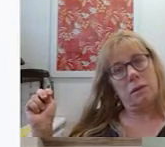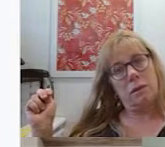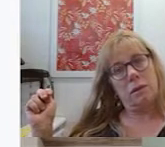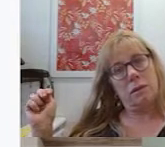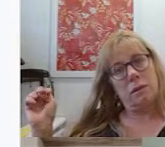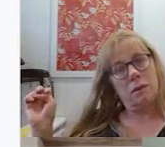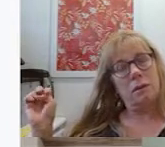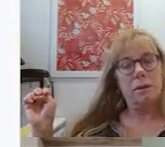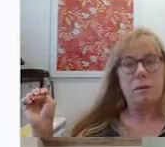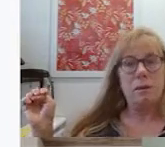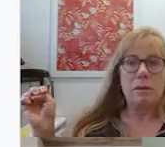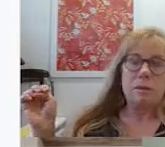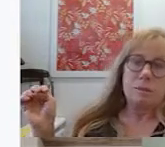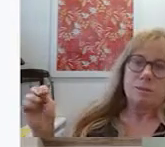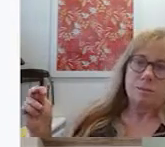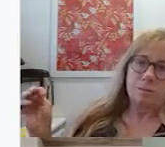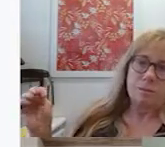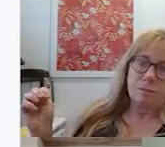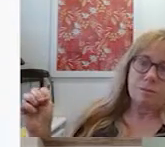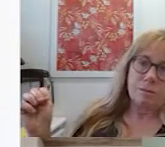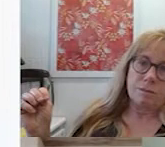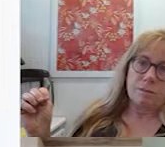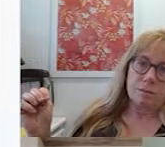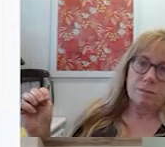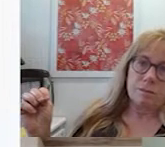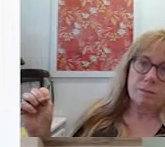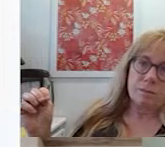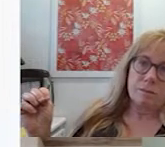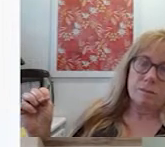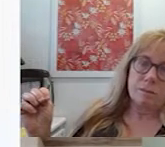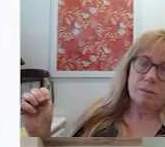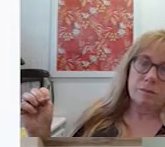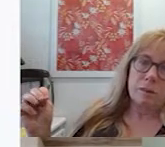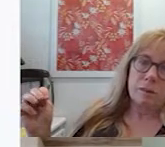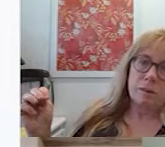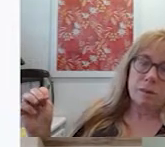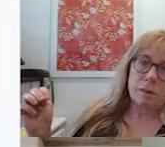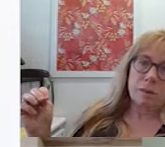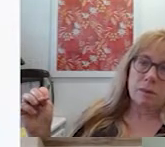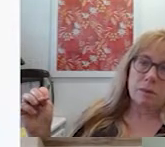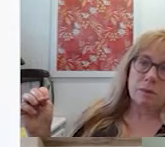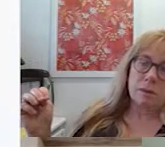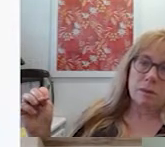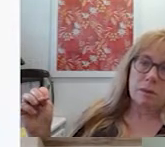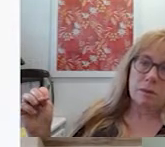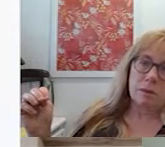Definitely let go of perfection. Yes, we need to be accurate in our signing, and yes, we need to be respectful of